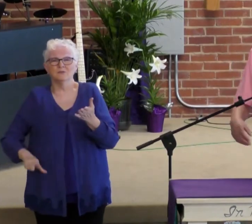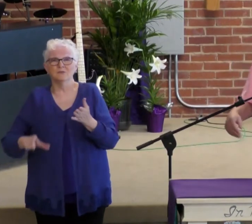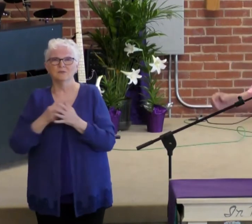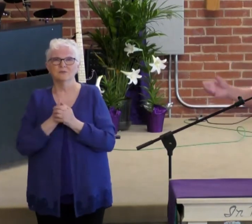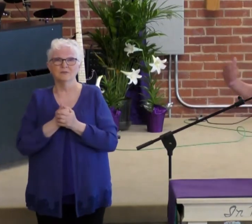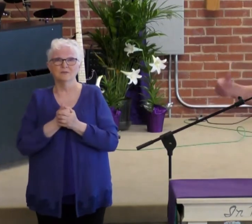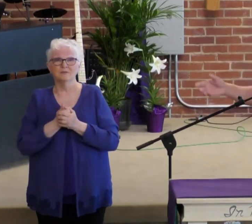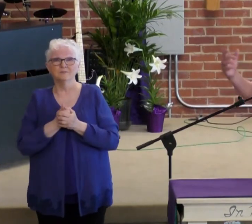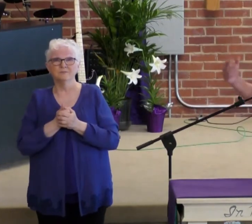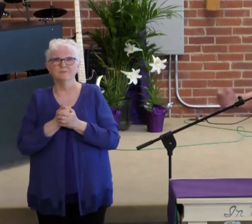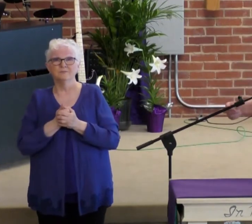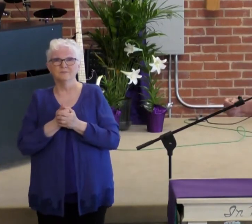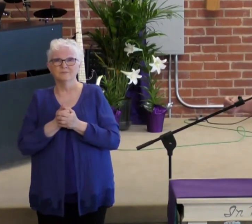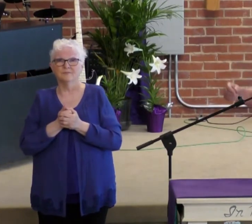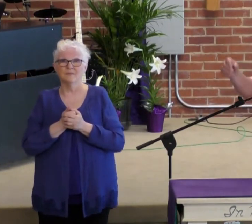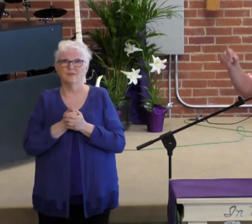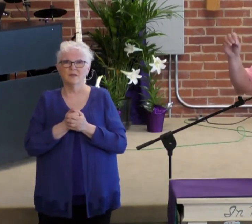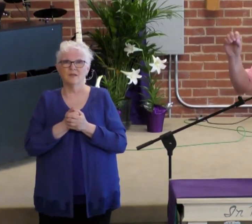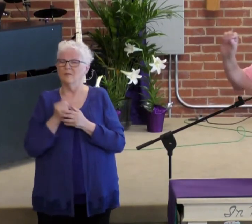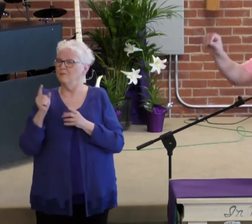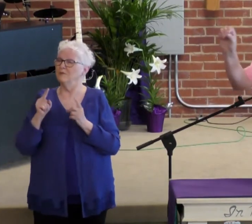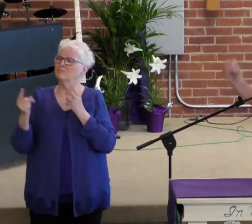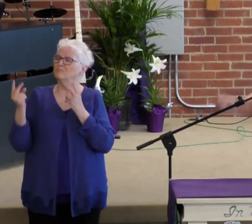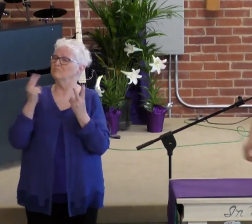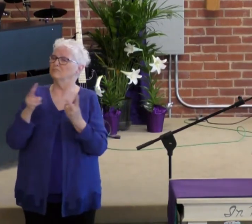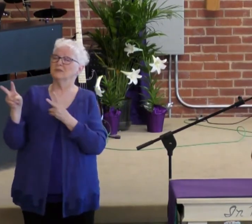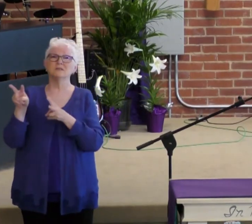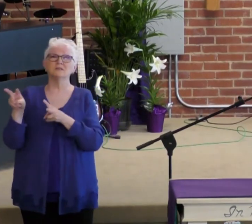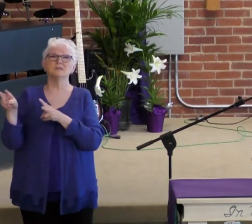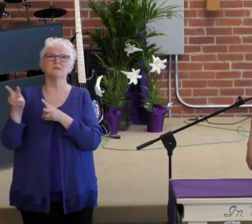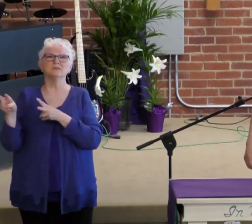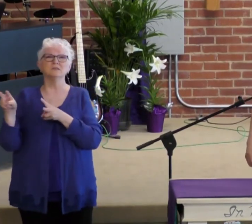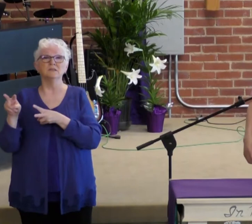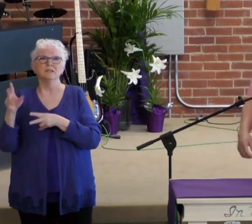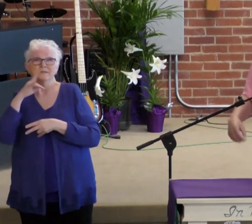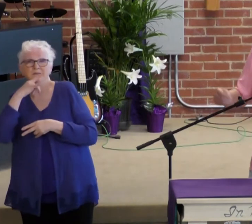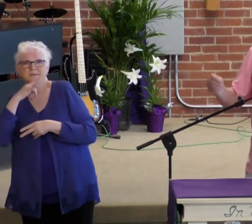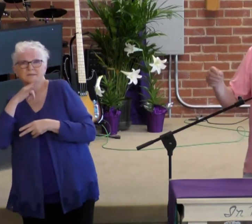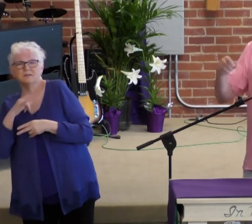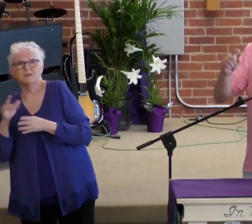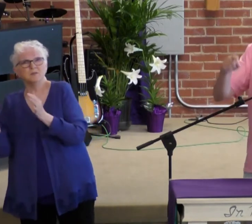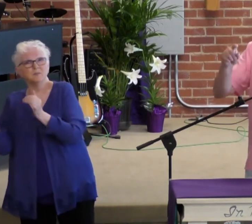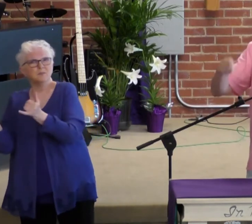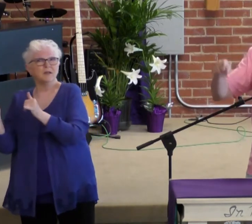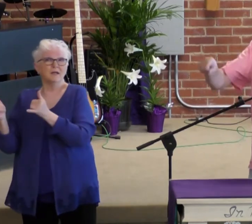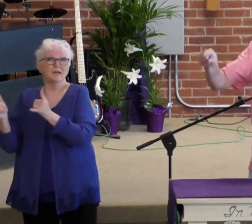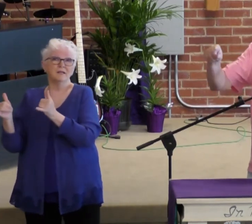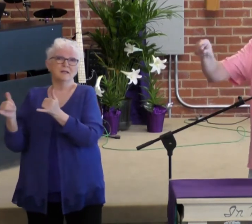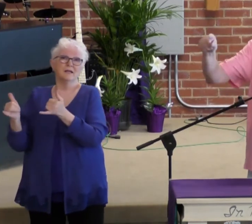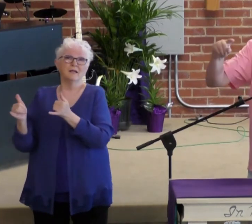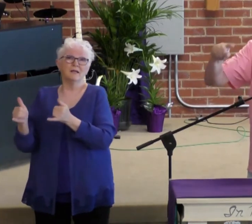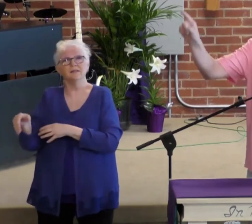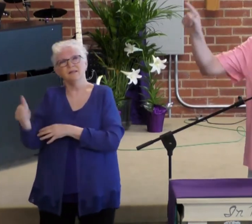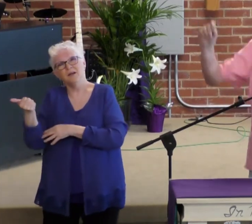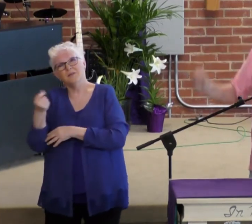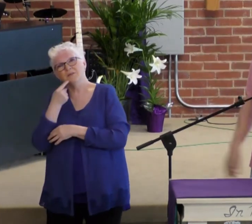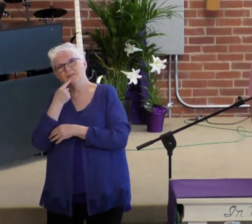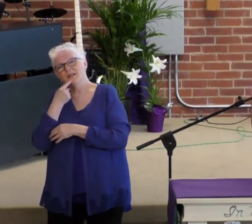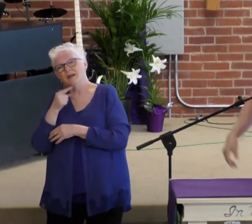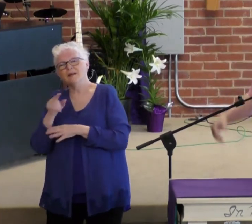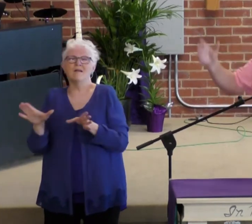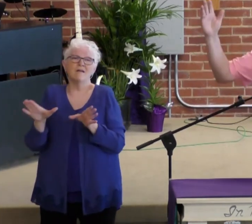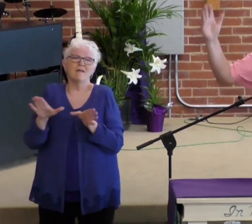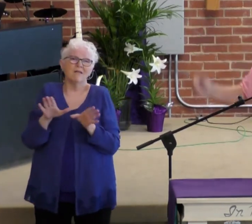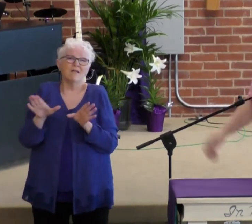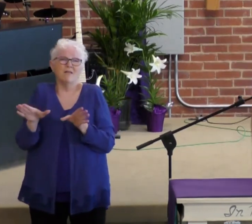been around children who are playing and maybe somebody missed out on something and the others say, "Nah, nah, nah, nah, nah, you missed it."